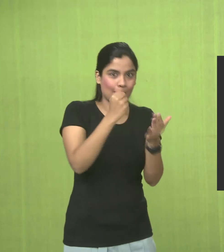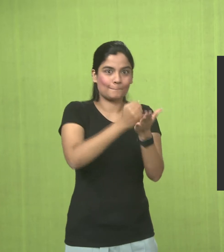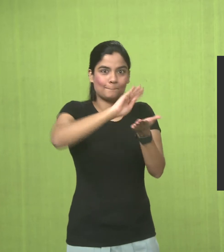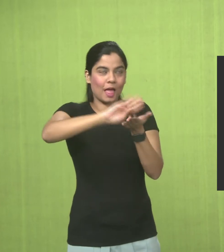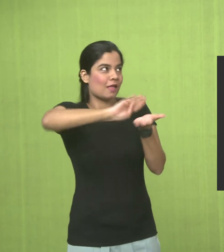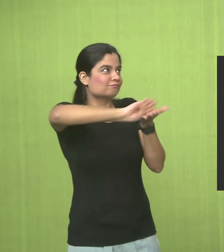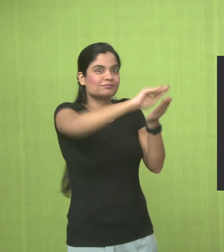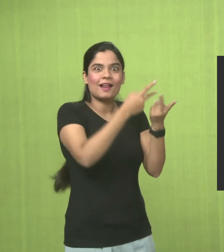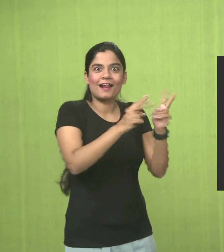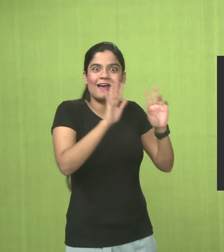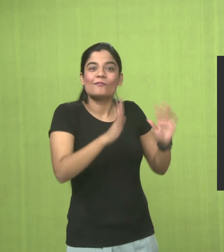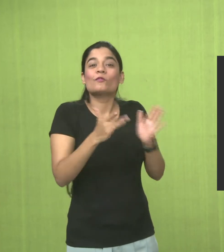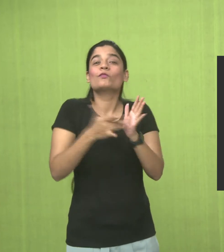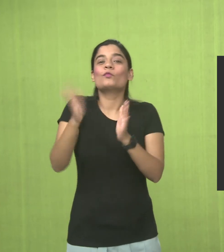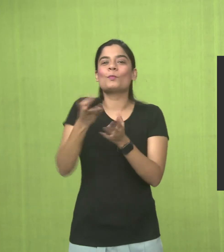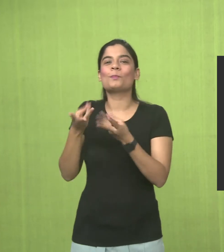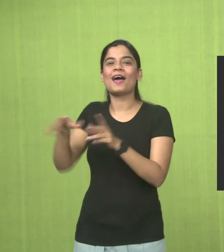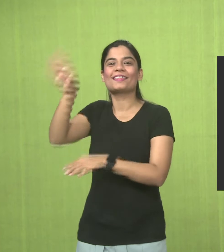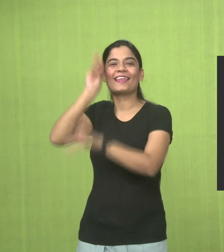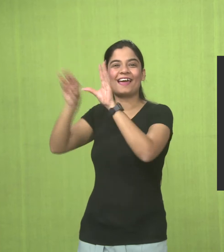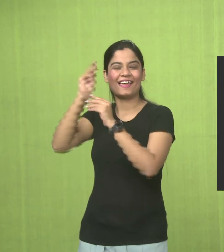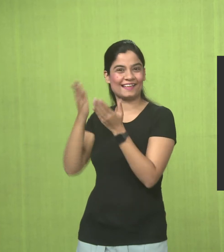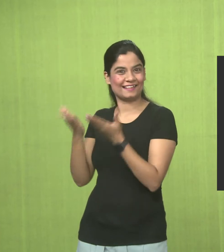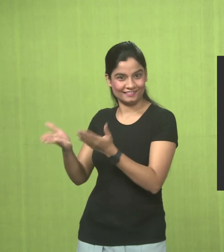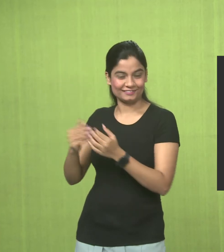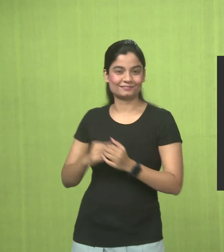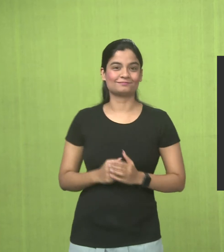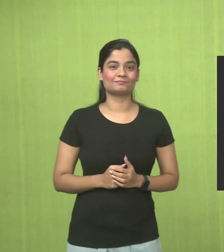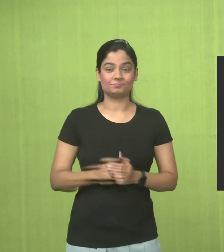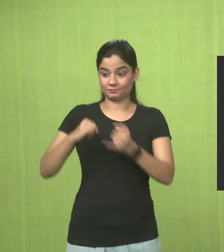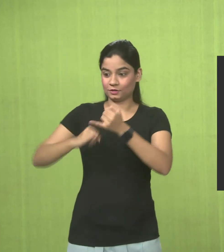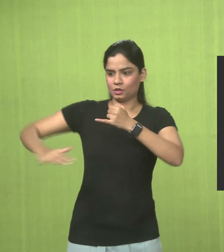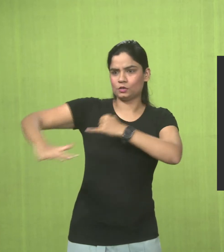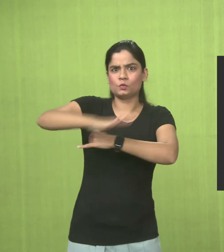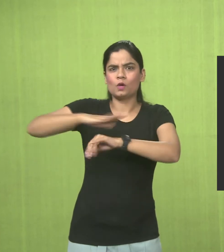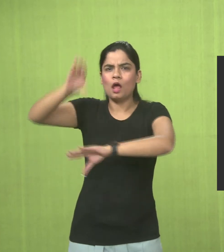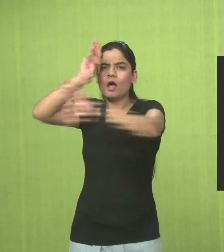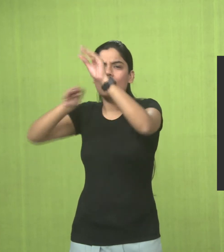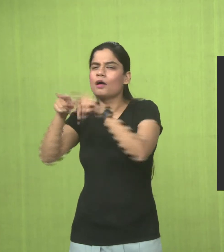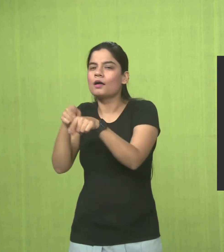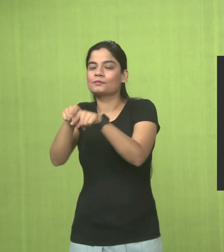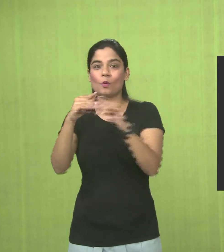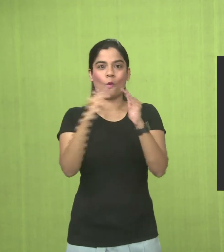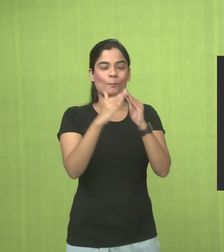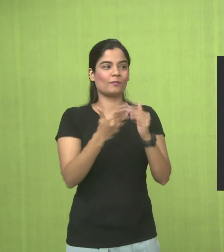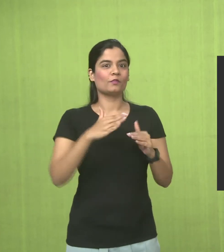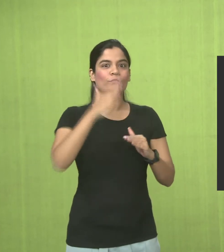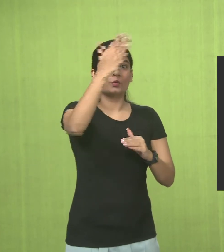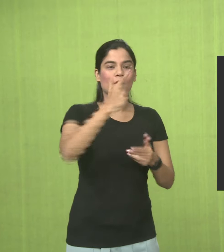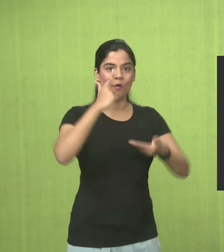much do we have to pay for electricity, how much do we have to save, etc. So math is also applied in home science. It also